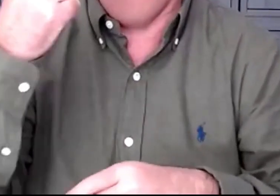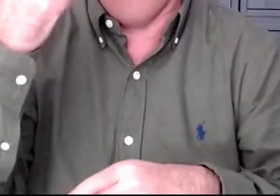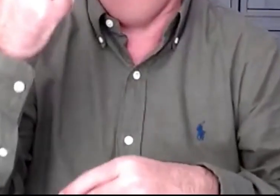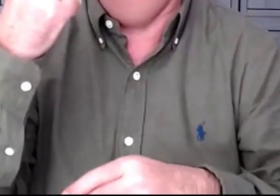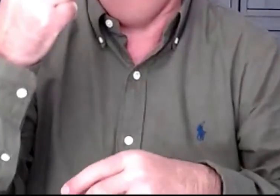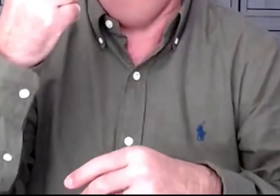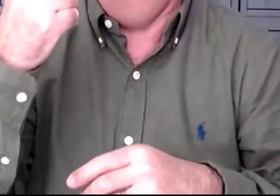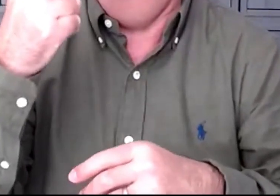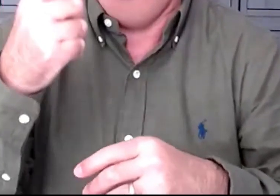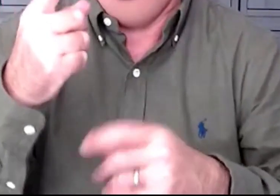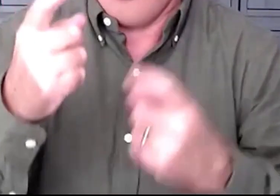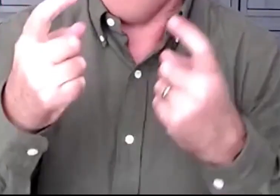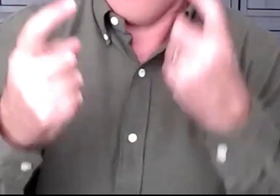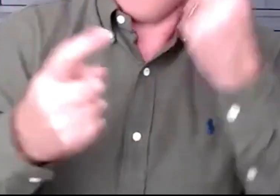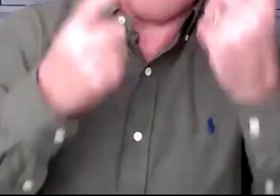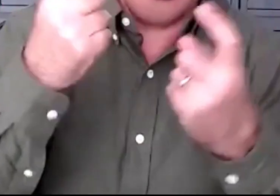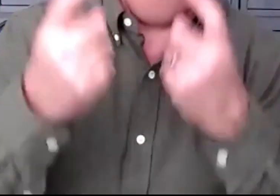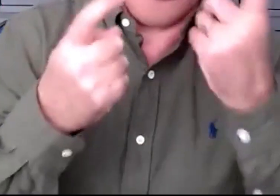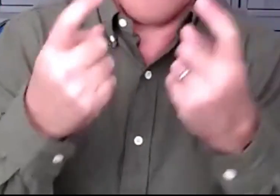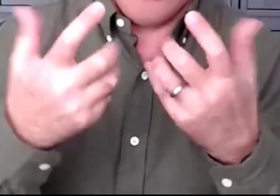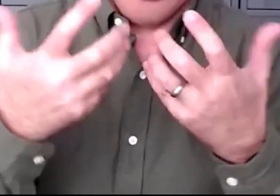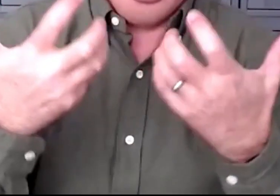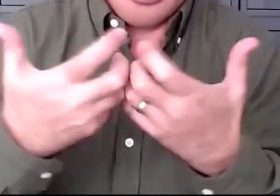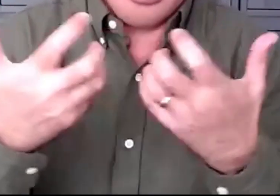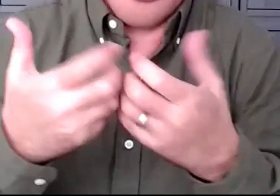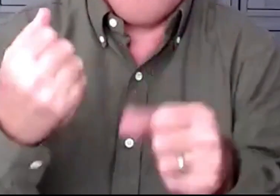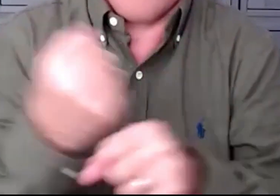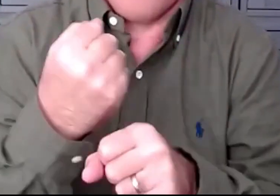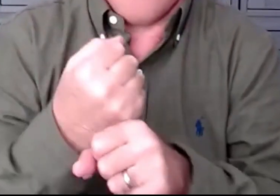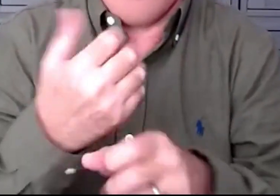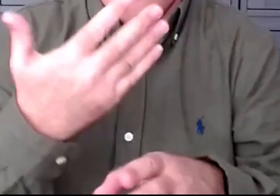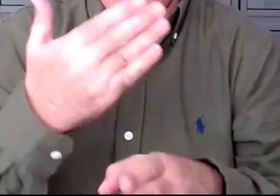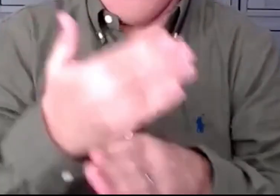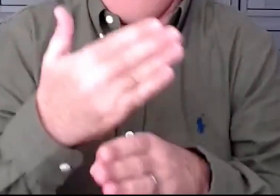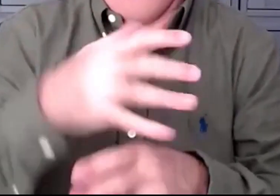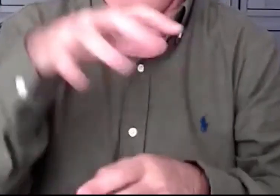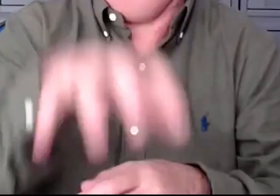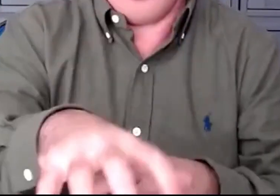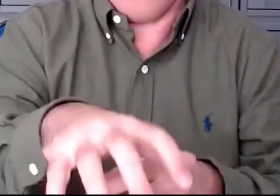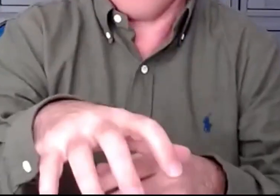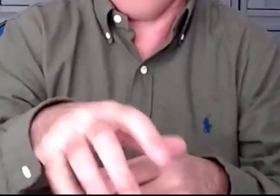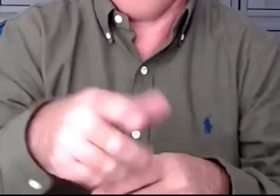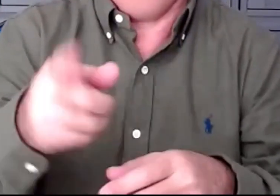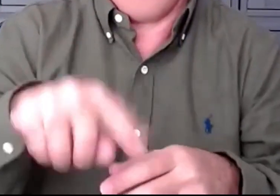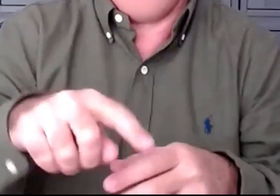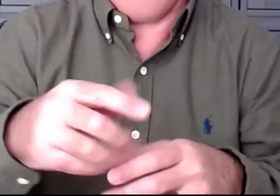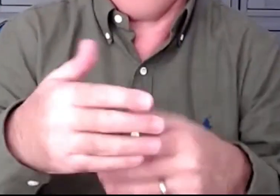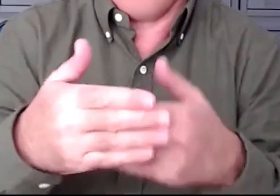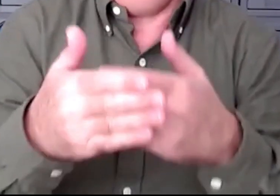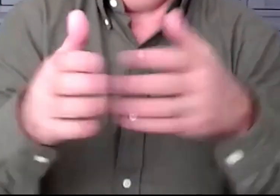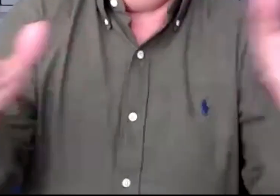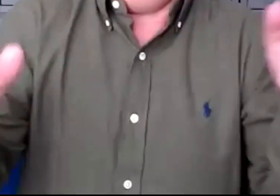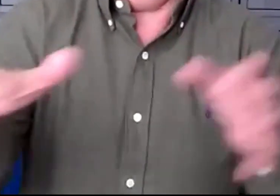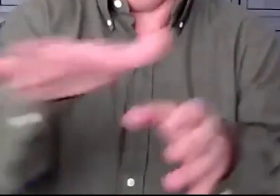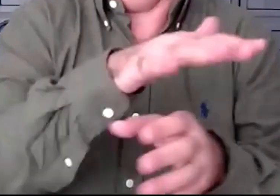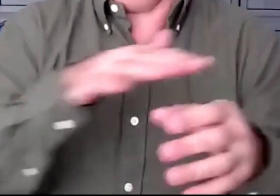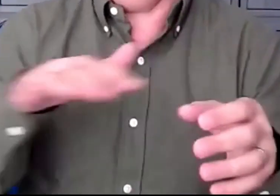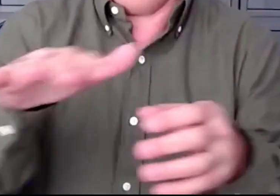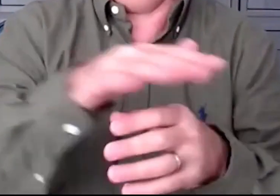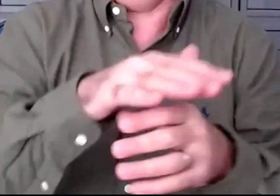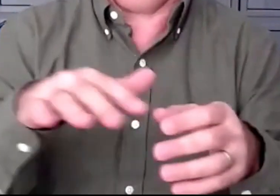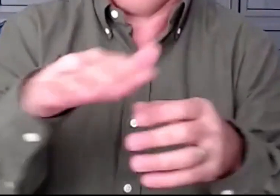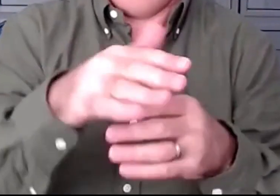you some food for thought and time to think about how you make the